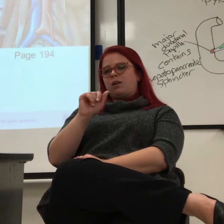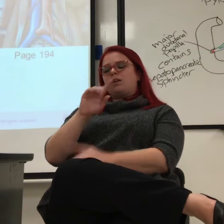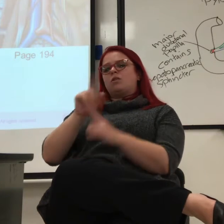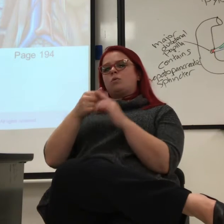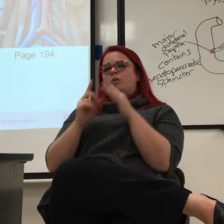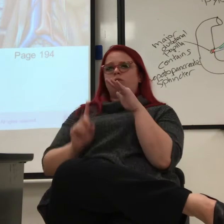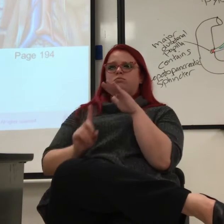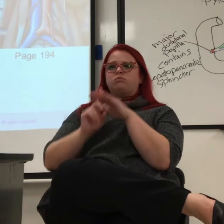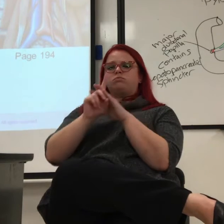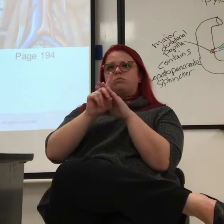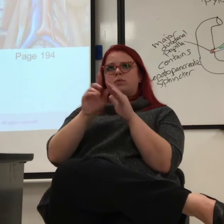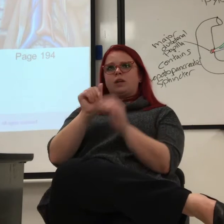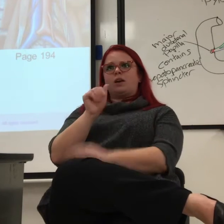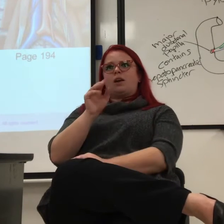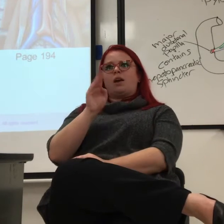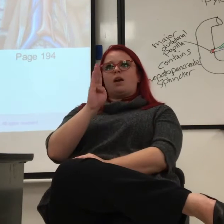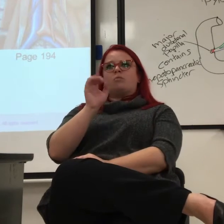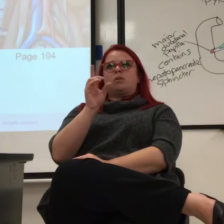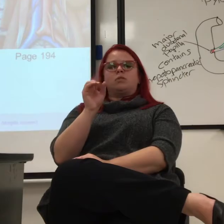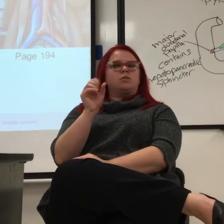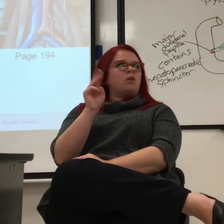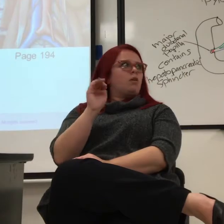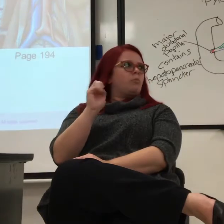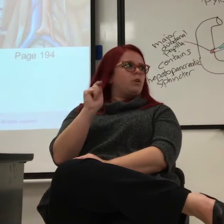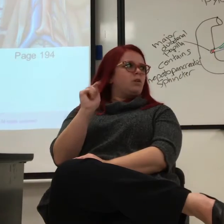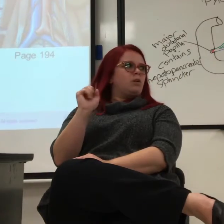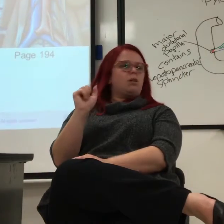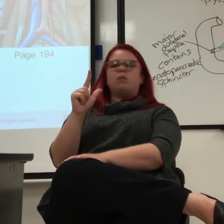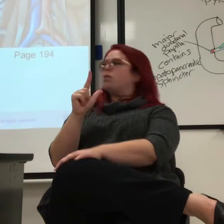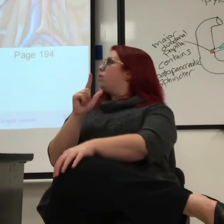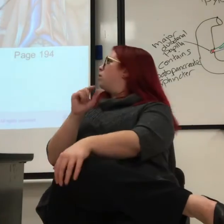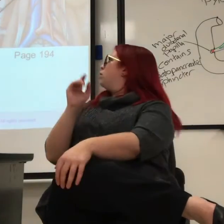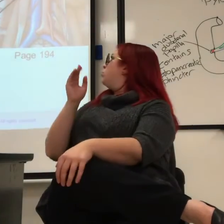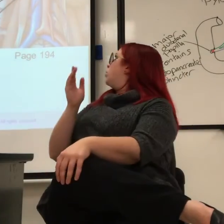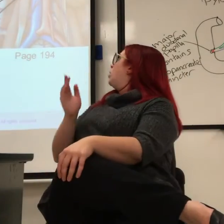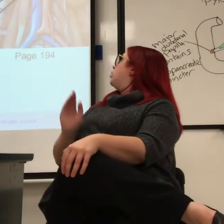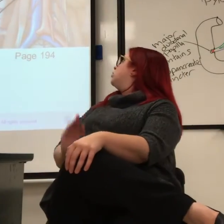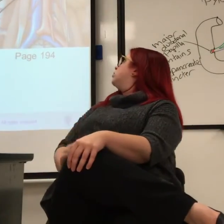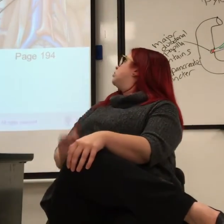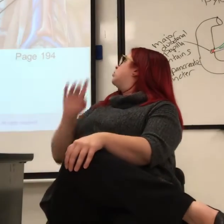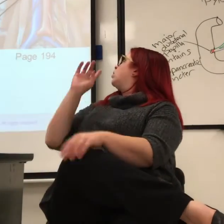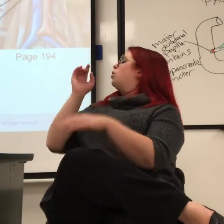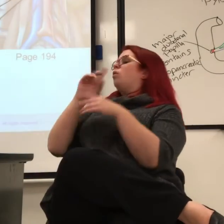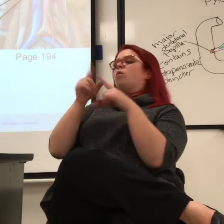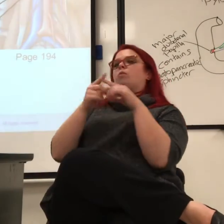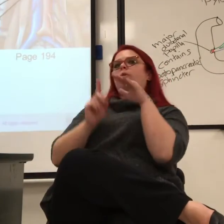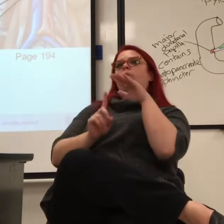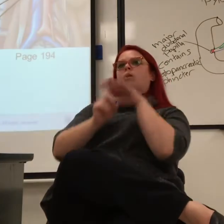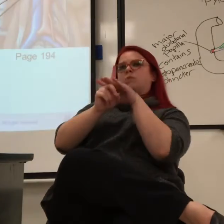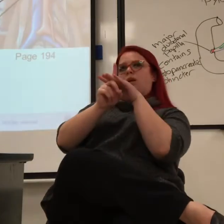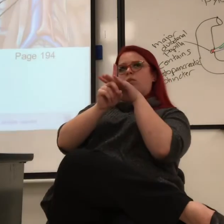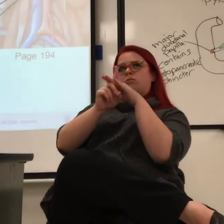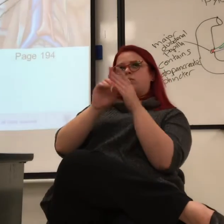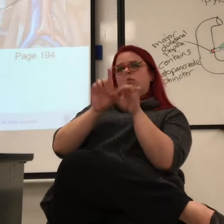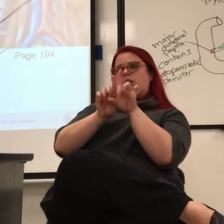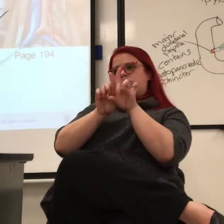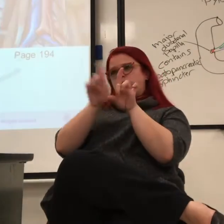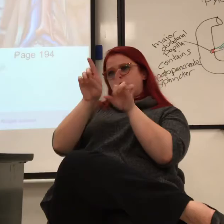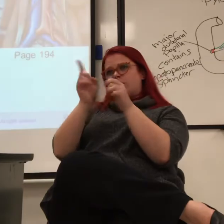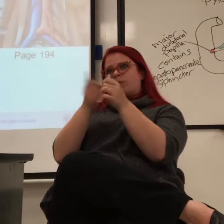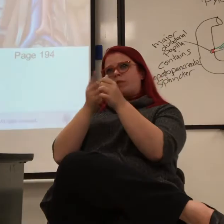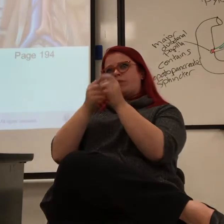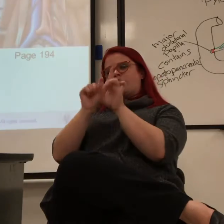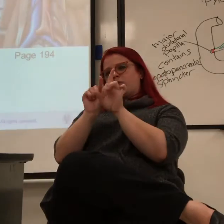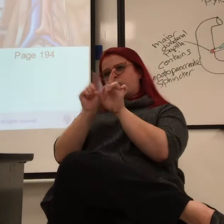now you're abdominal aorta. Just like from here. Pop out right there, abdominal aorta, the first branch coming off, celiac